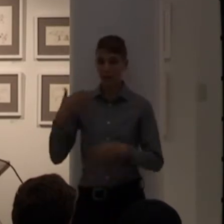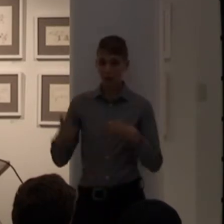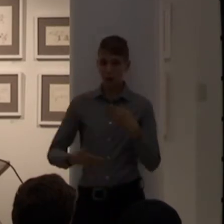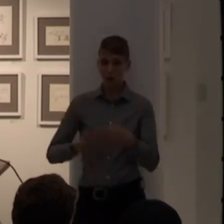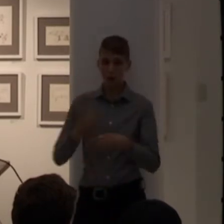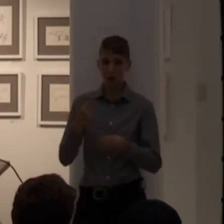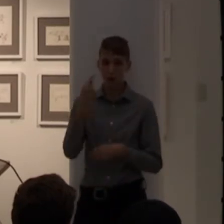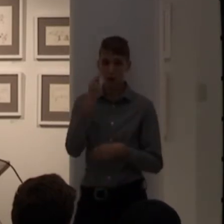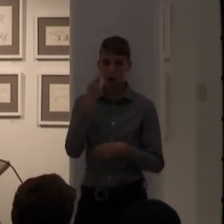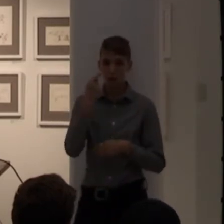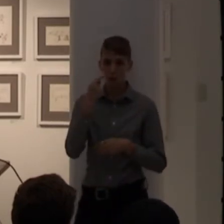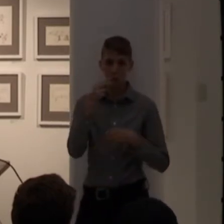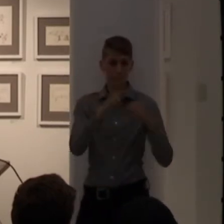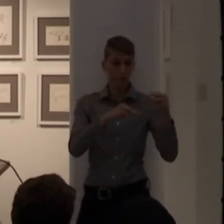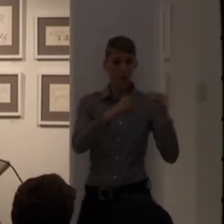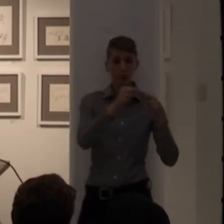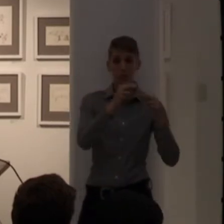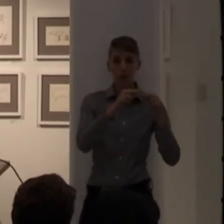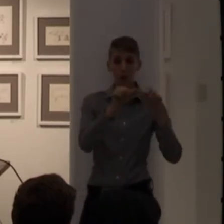furniture.